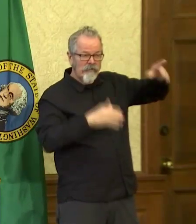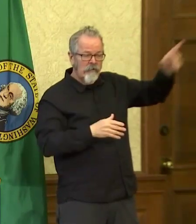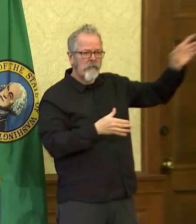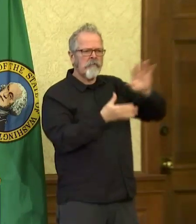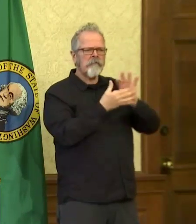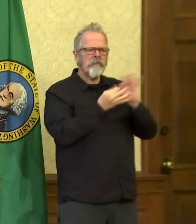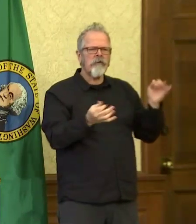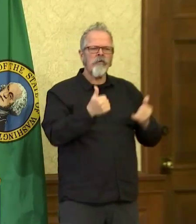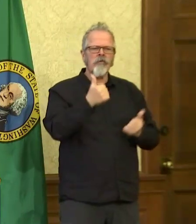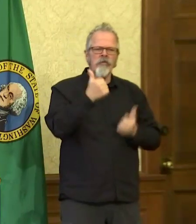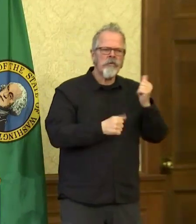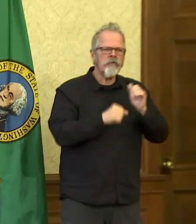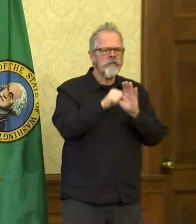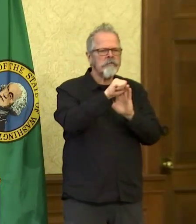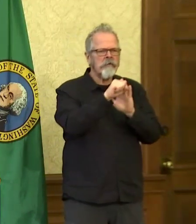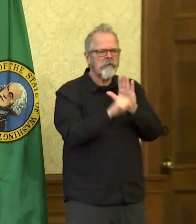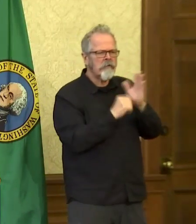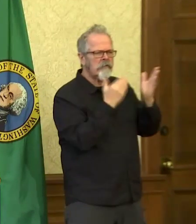can talk about from that